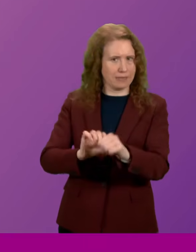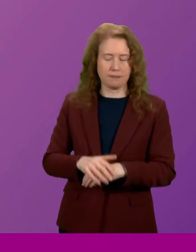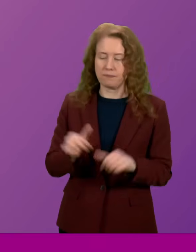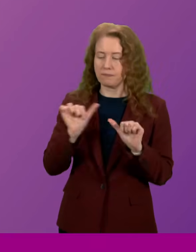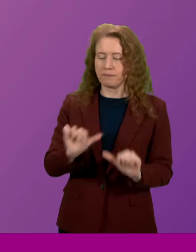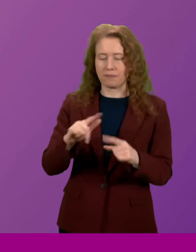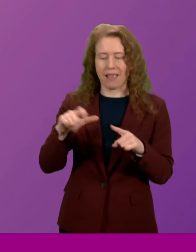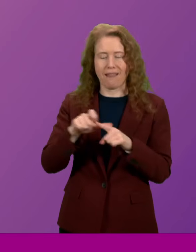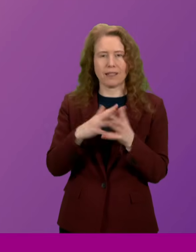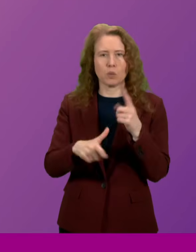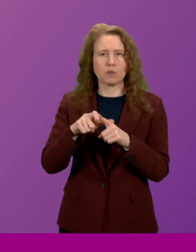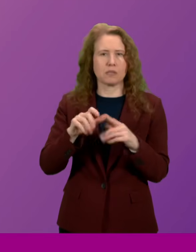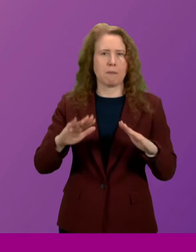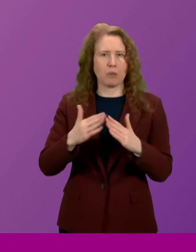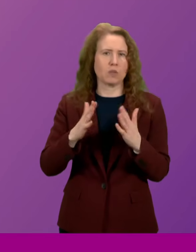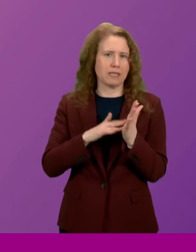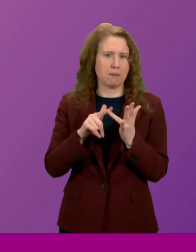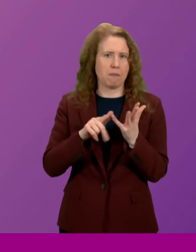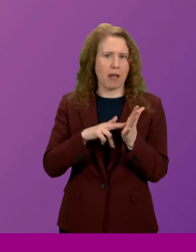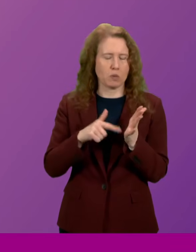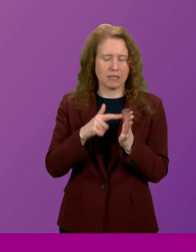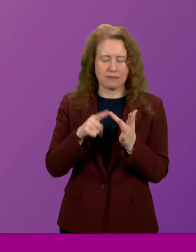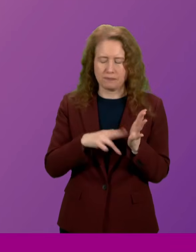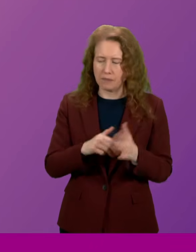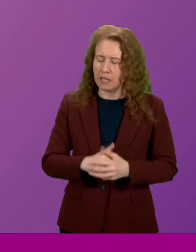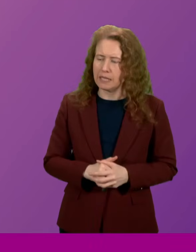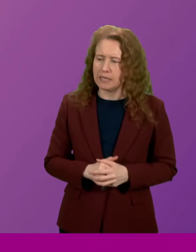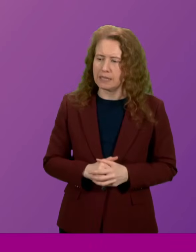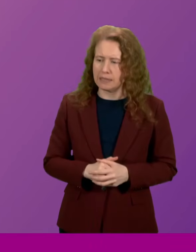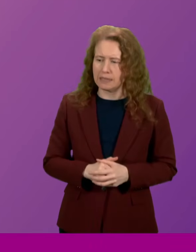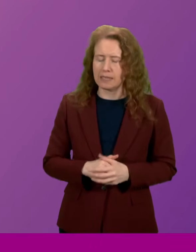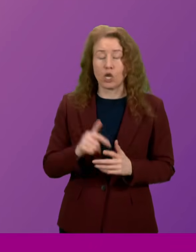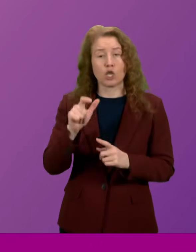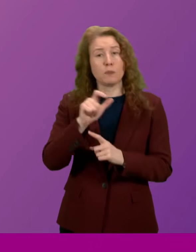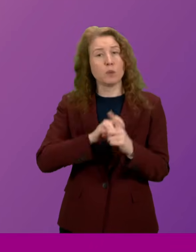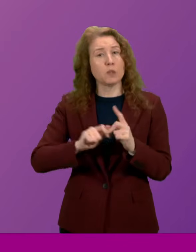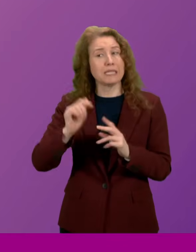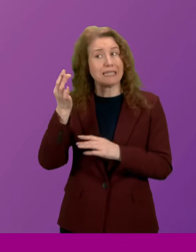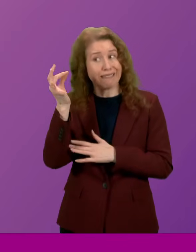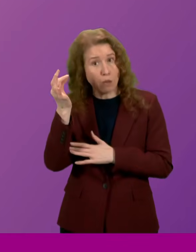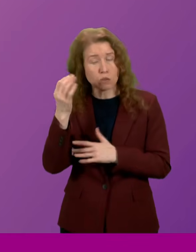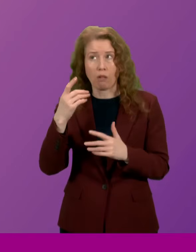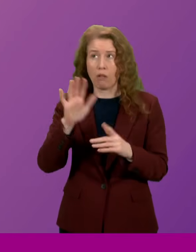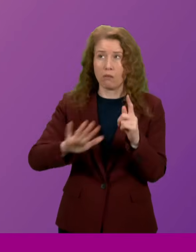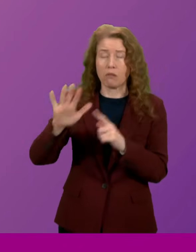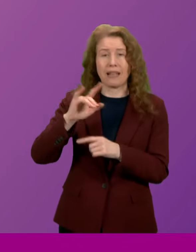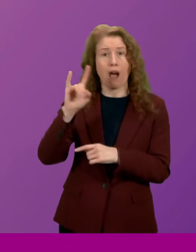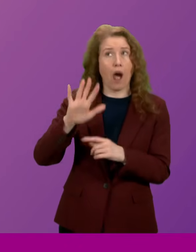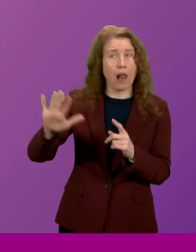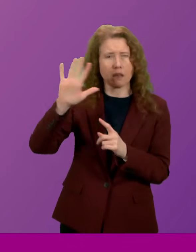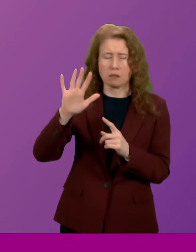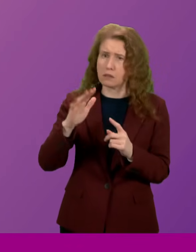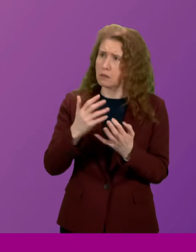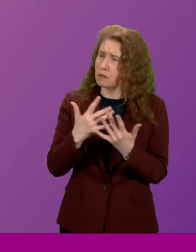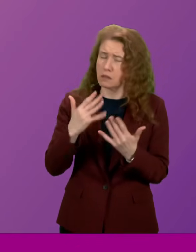Mountain. Thank you, Presiding Officer. First Minister, community councils and communities across the Highlands are being swamped